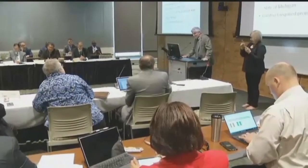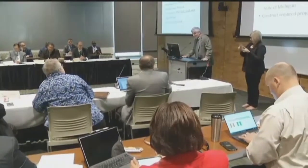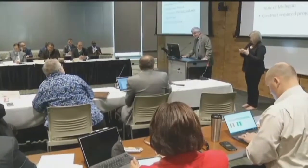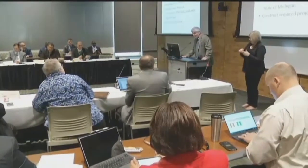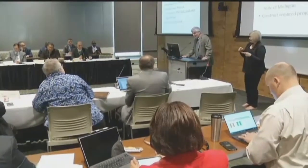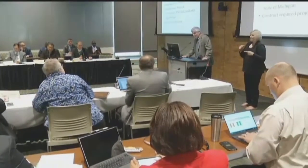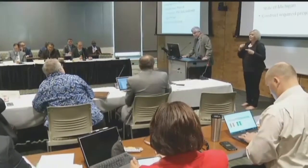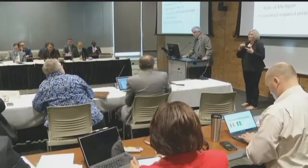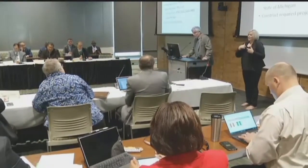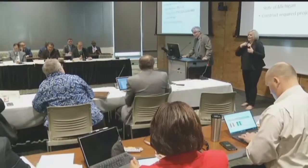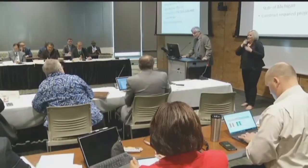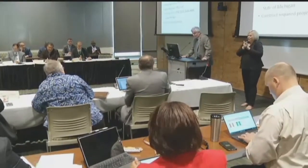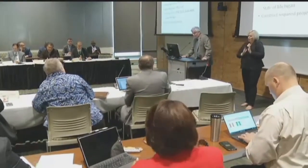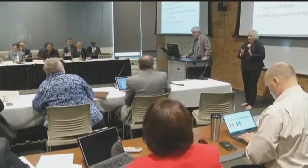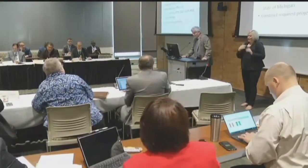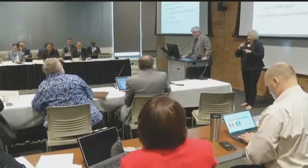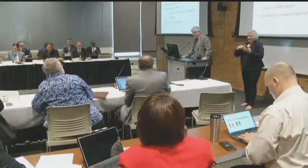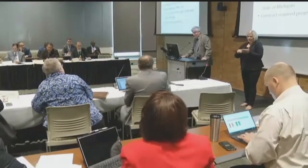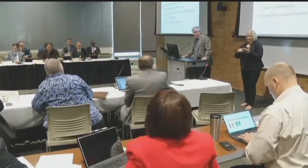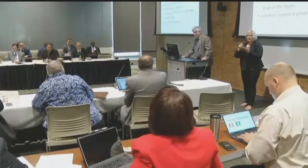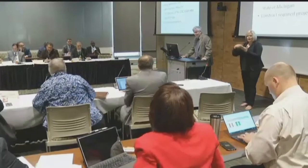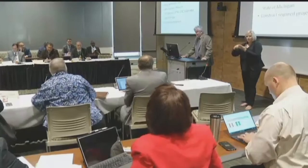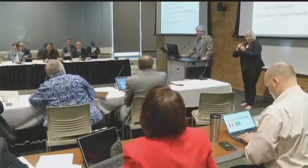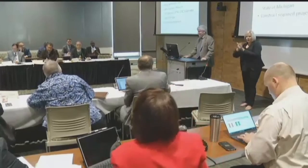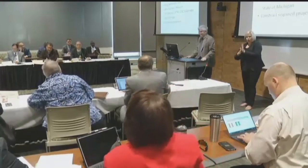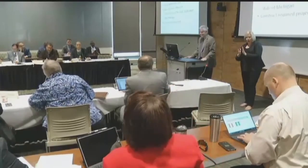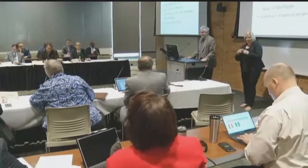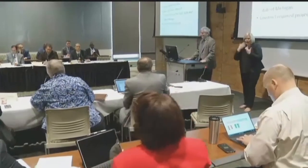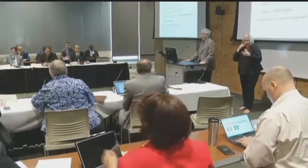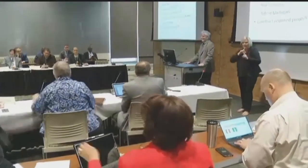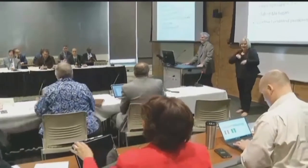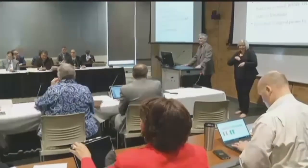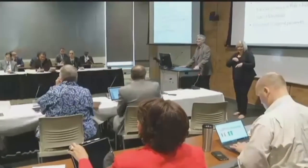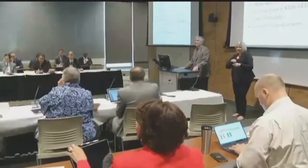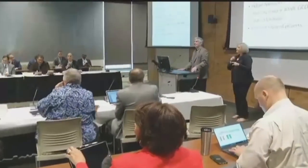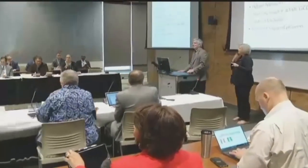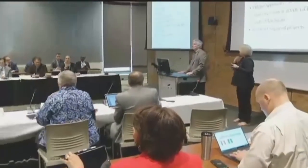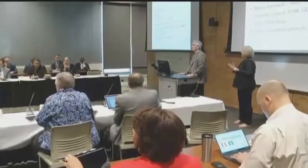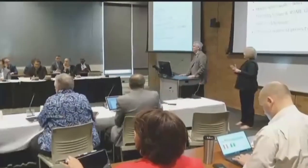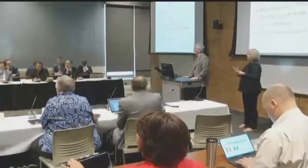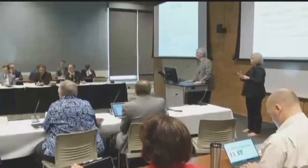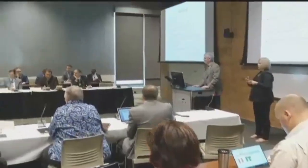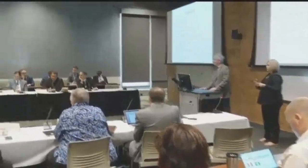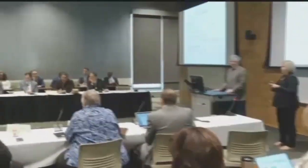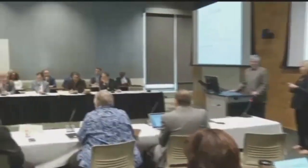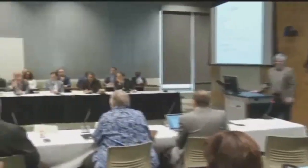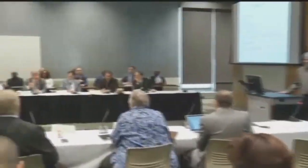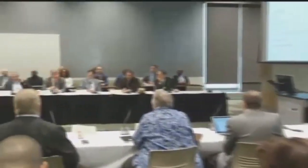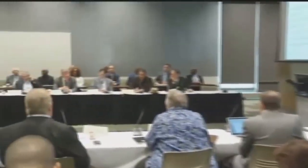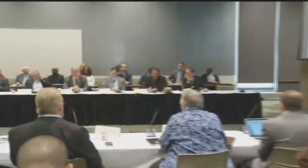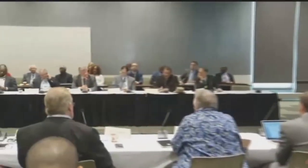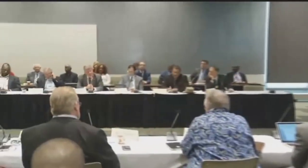discussed with the lawyers right now. I don't know the answer. That's okay. The questions I don't know the answer. Okay, thank you. John, if I could just also